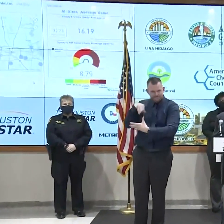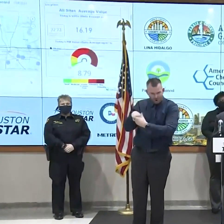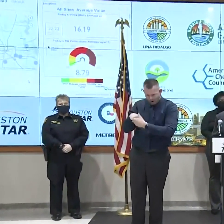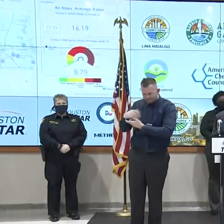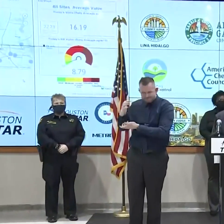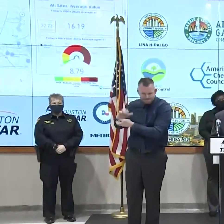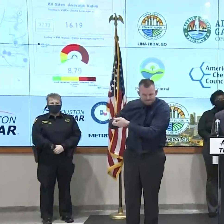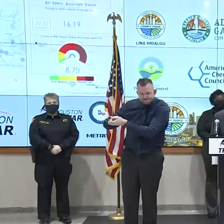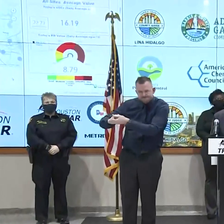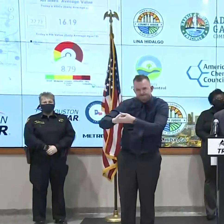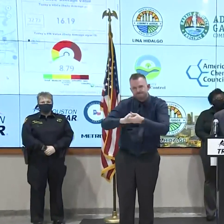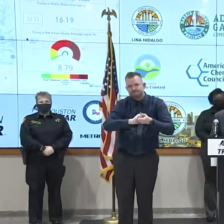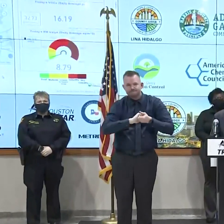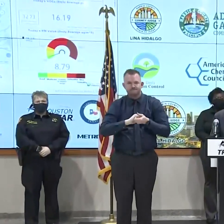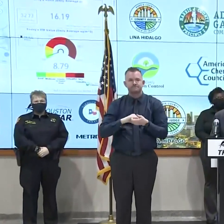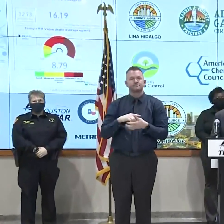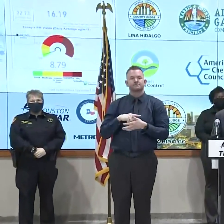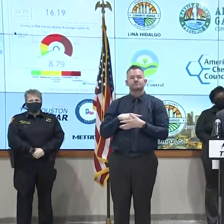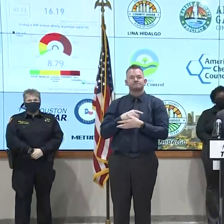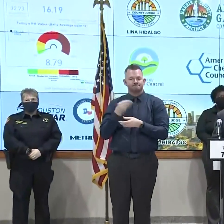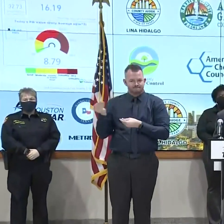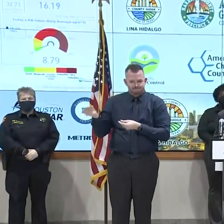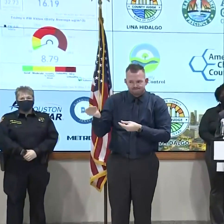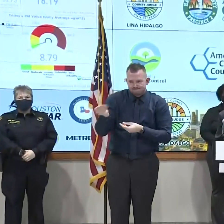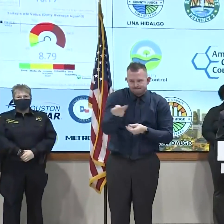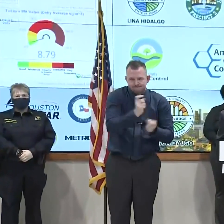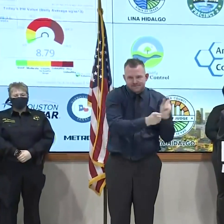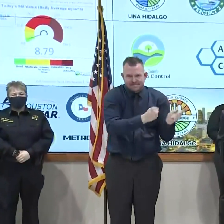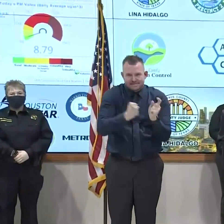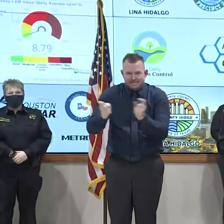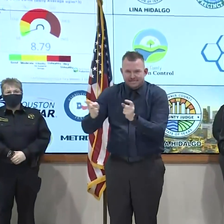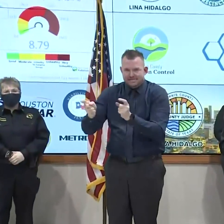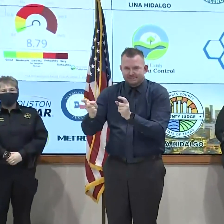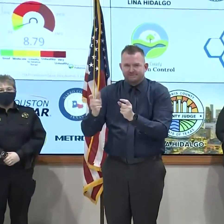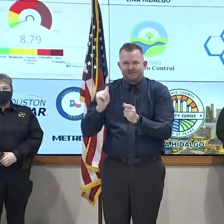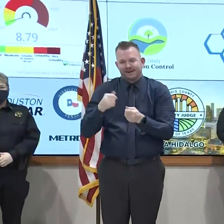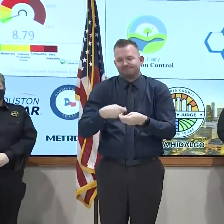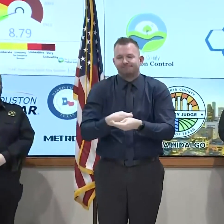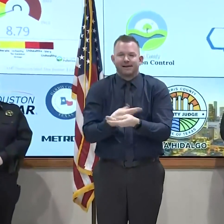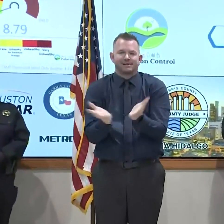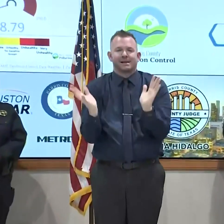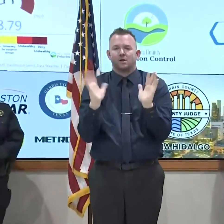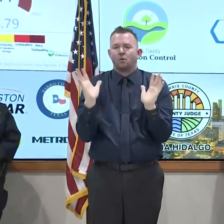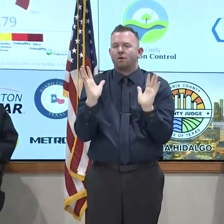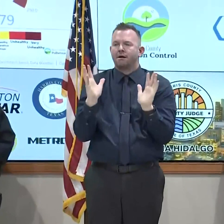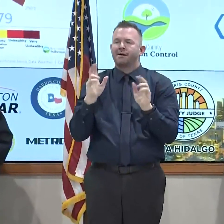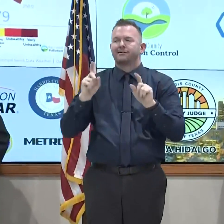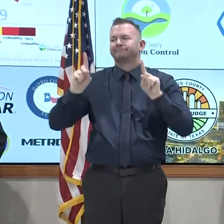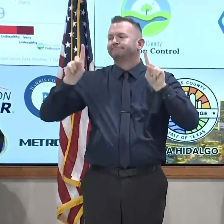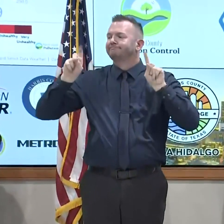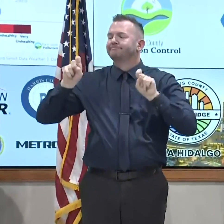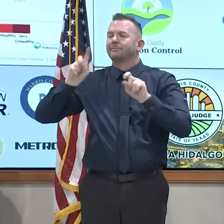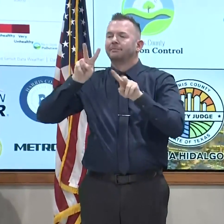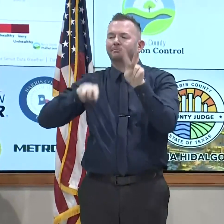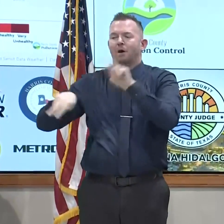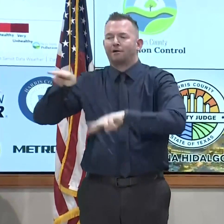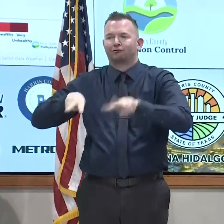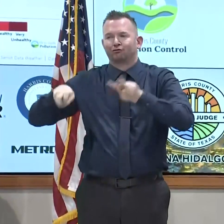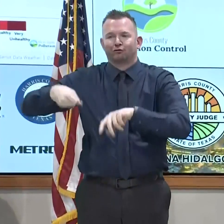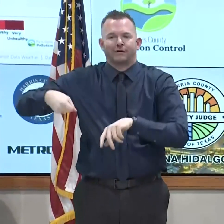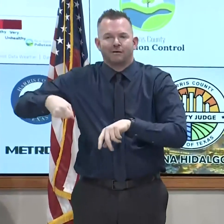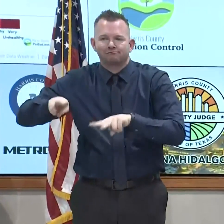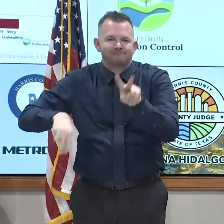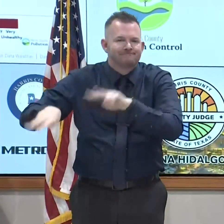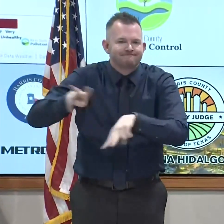with handheld monitors. And then there is Pollution Control Director, Dr.